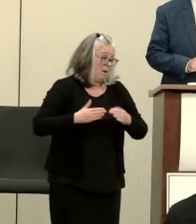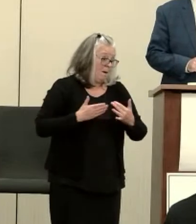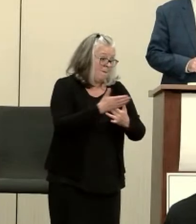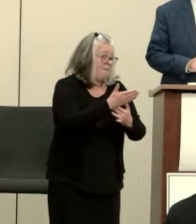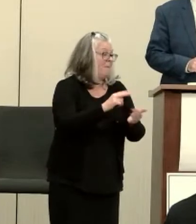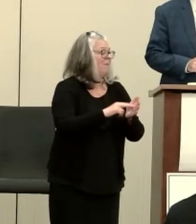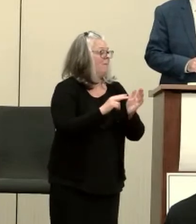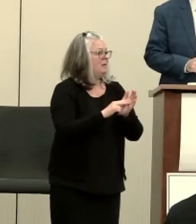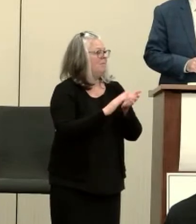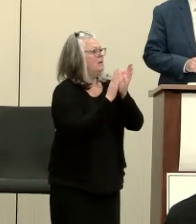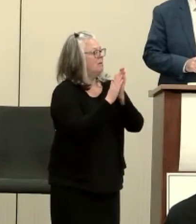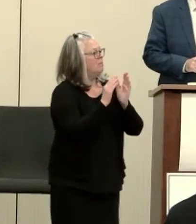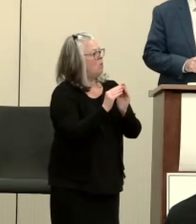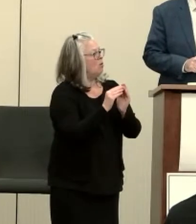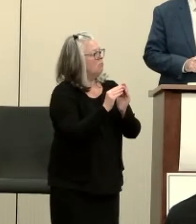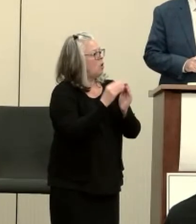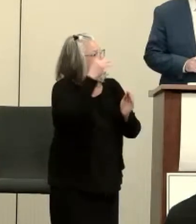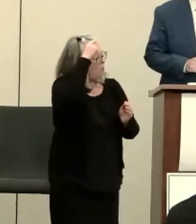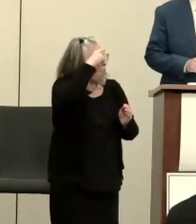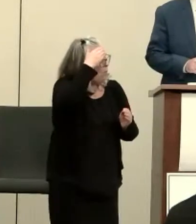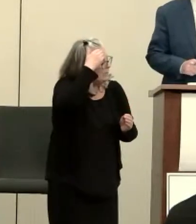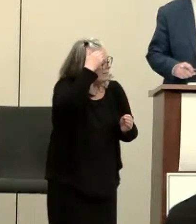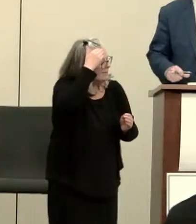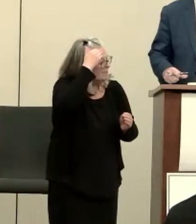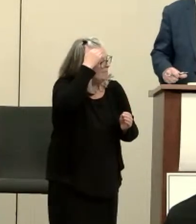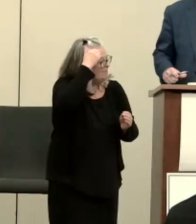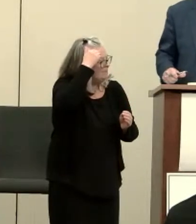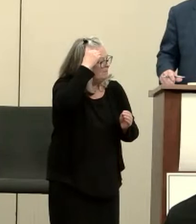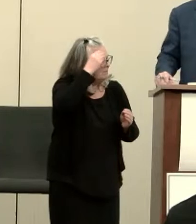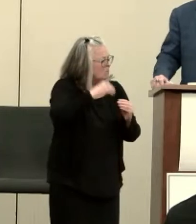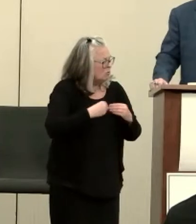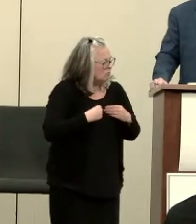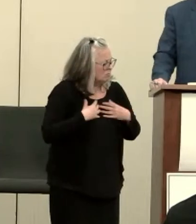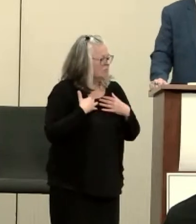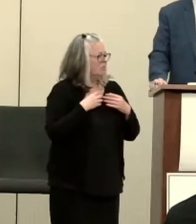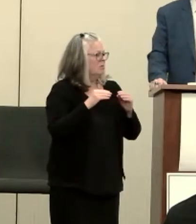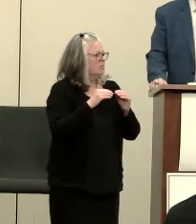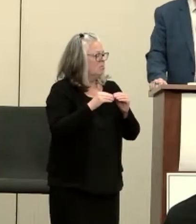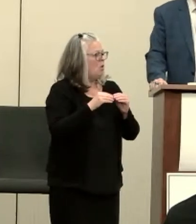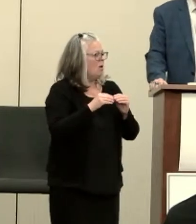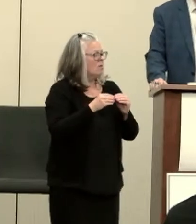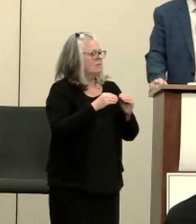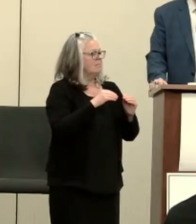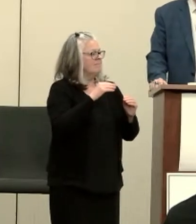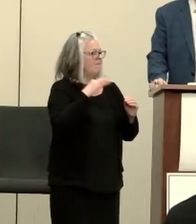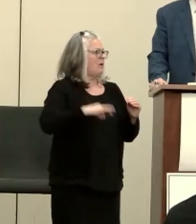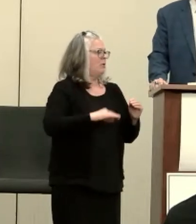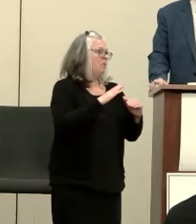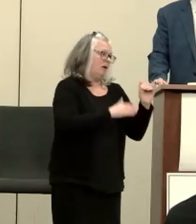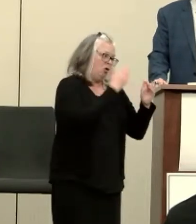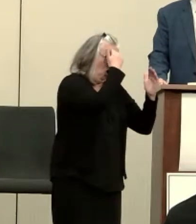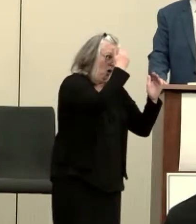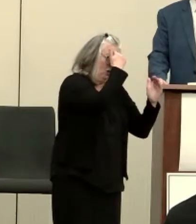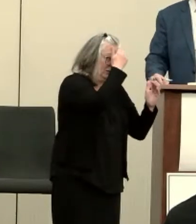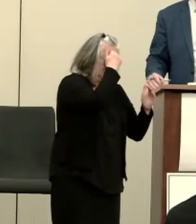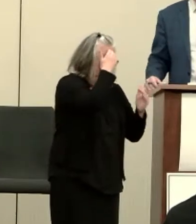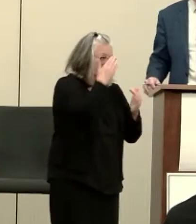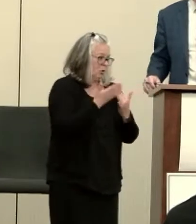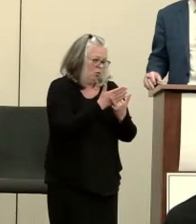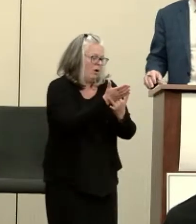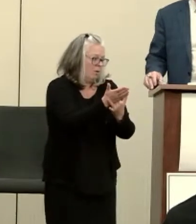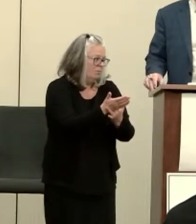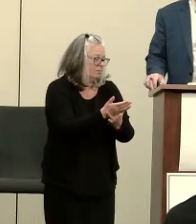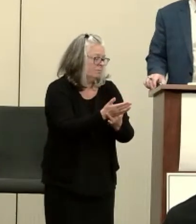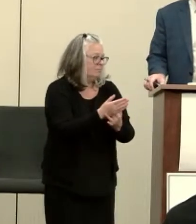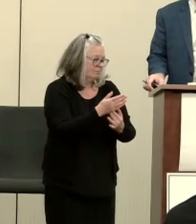kind of wisdom that's deeper and more important than just knowledge. So that mentoring